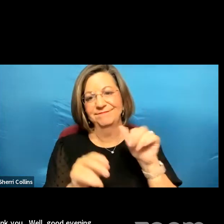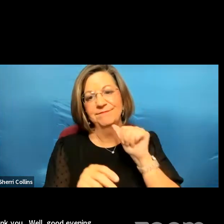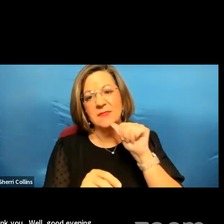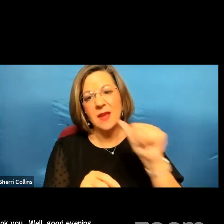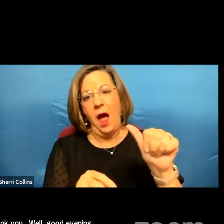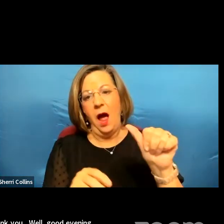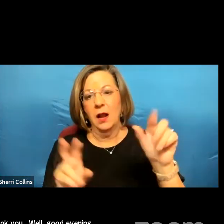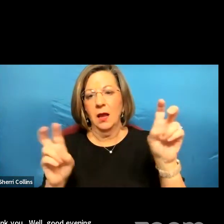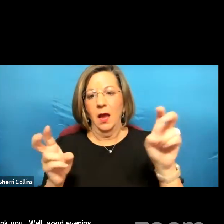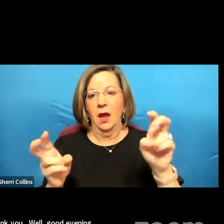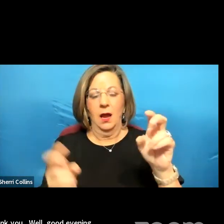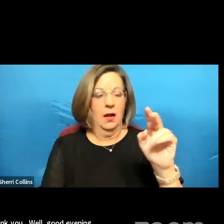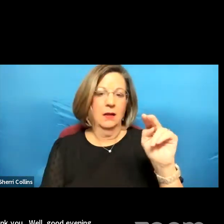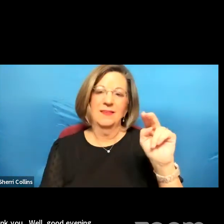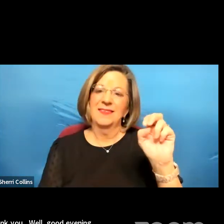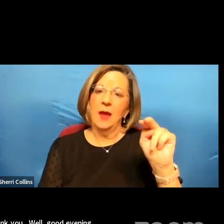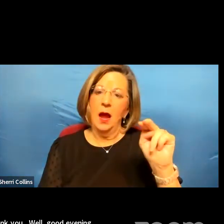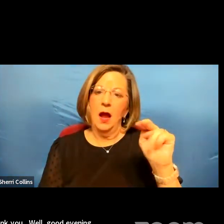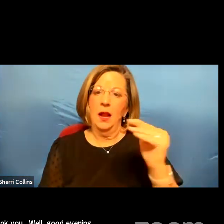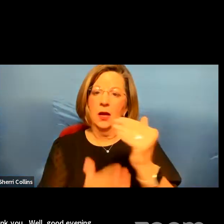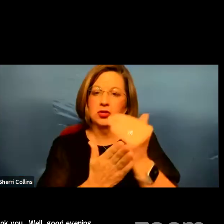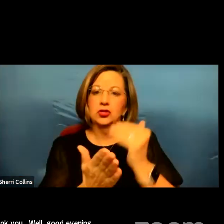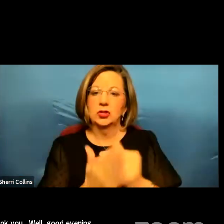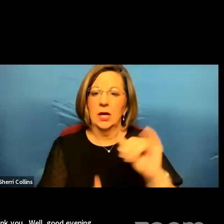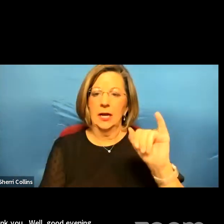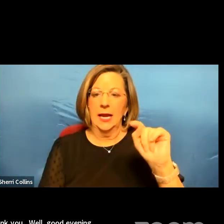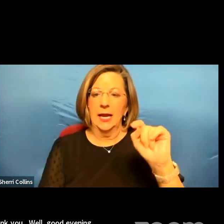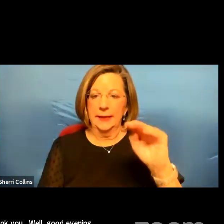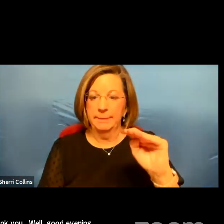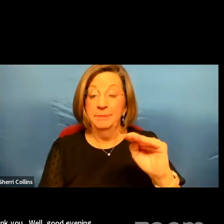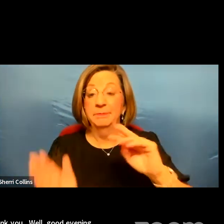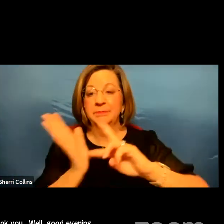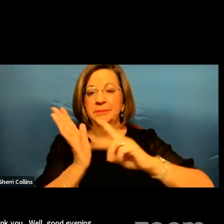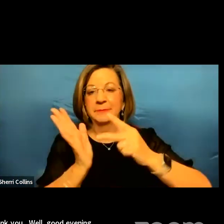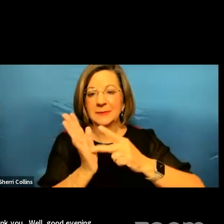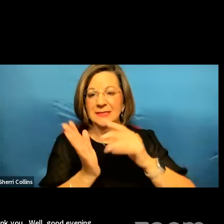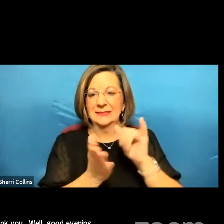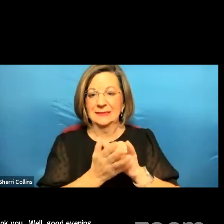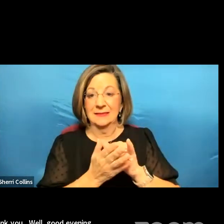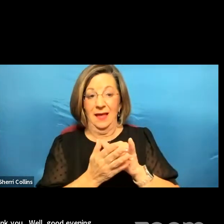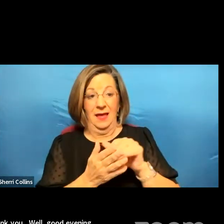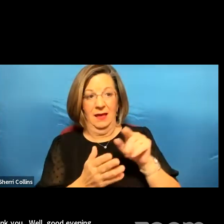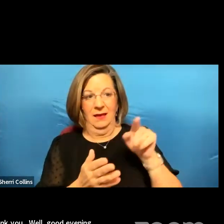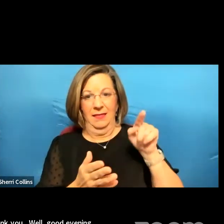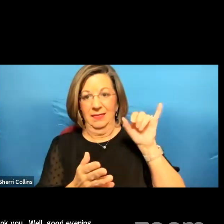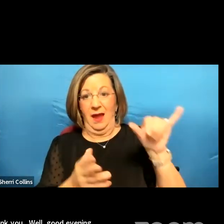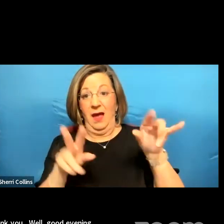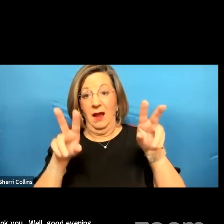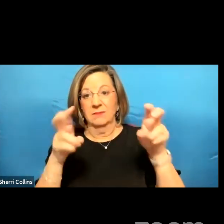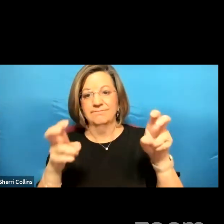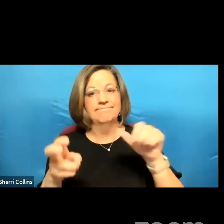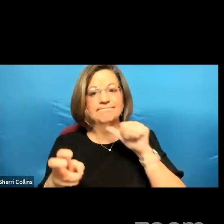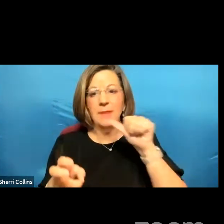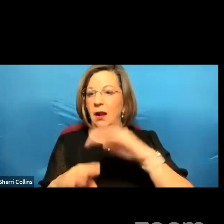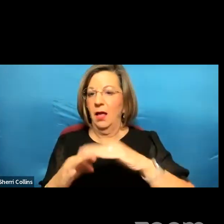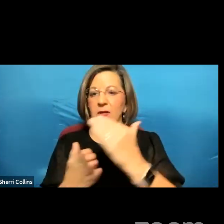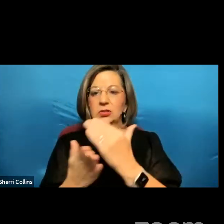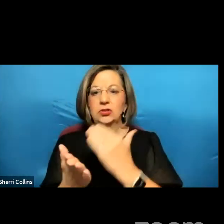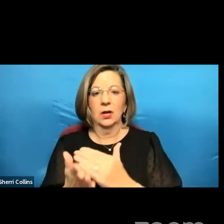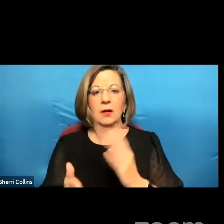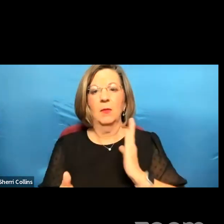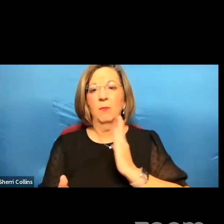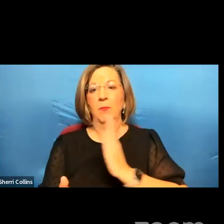public for making those comments. It is a non-agenda item, which means